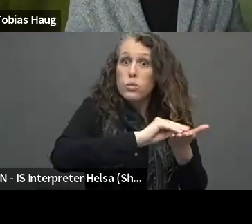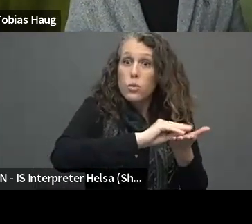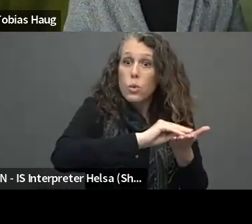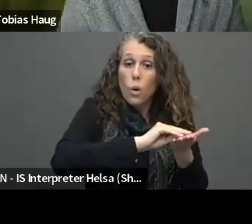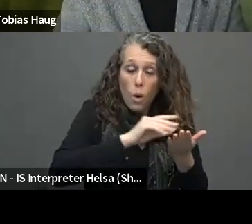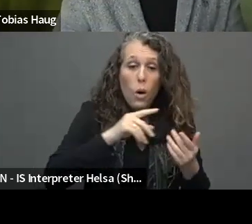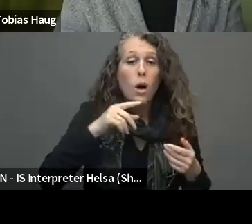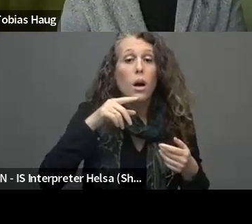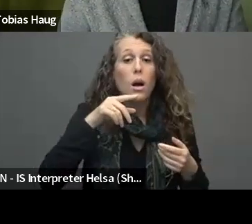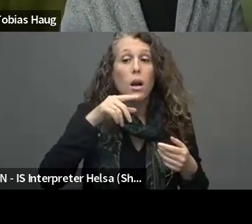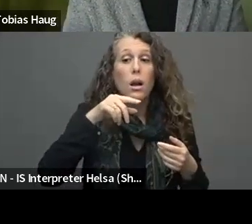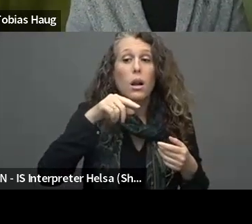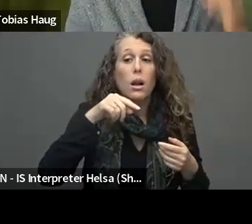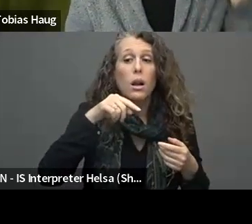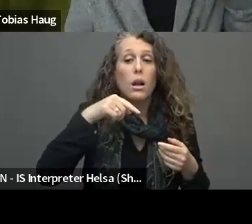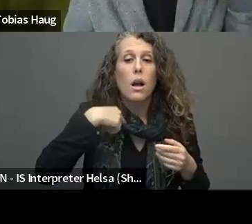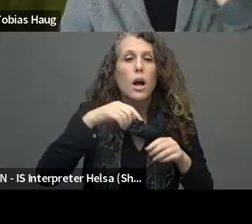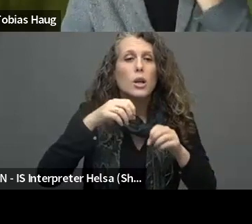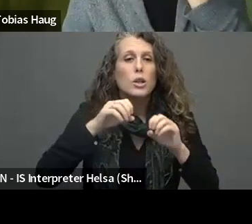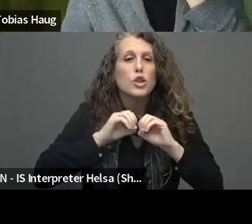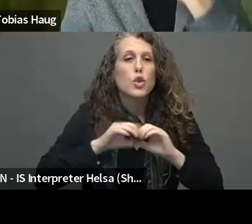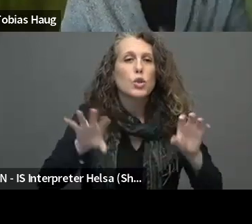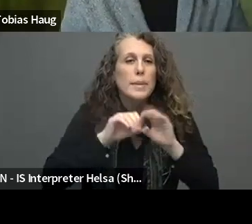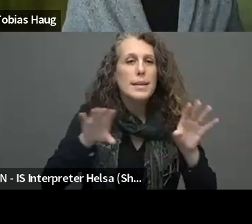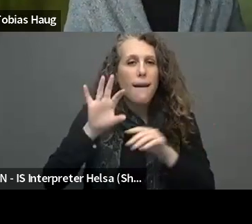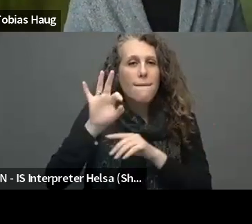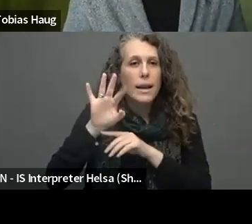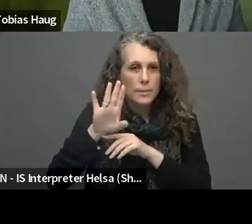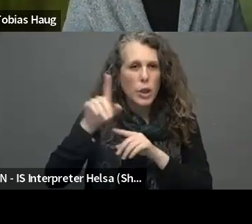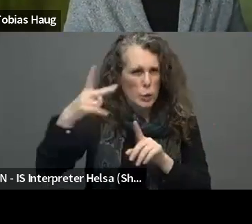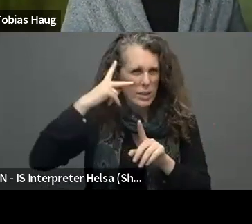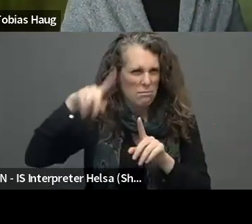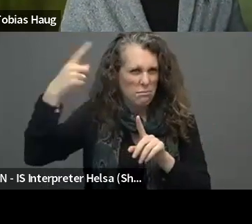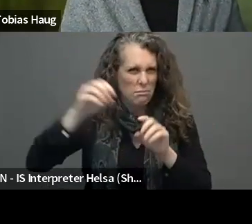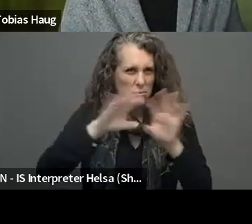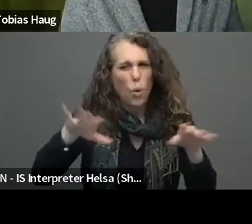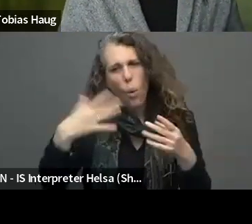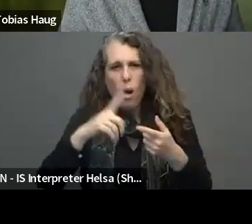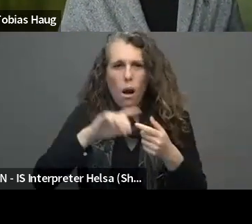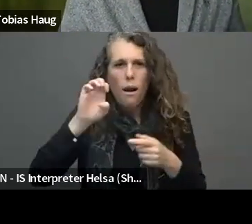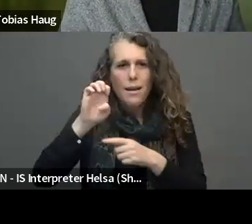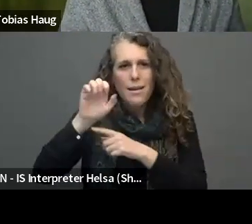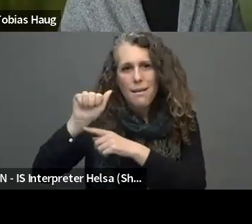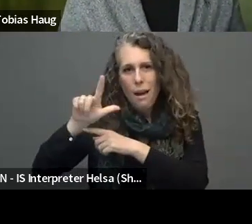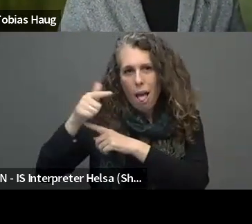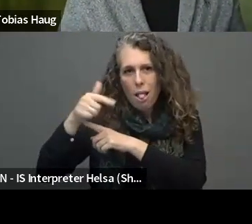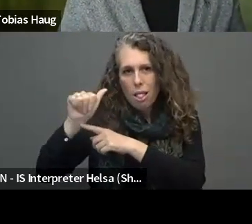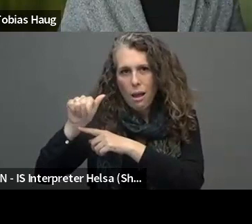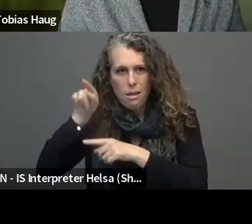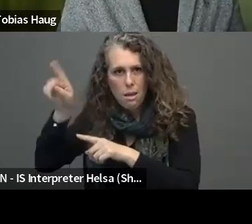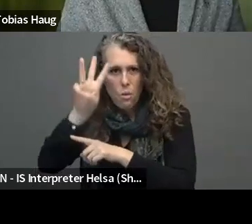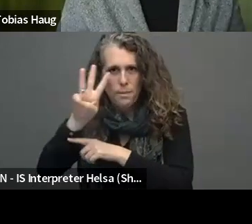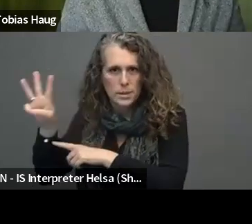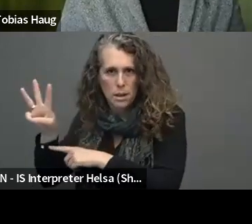see it coming up on our social Facebook page or also on the Alta page. If not, you can email